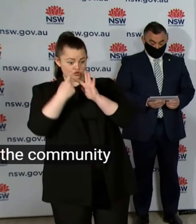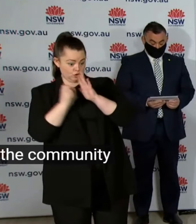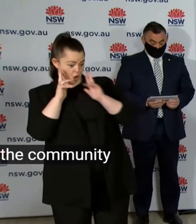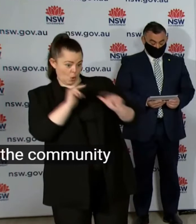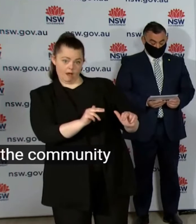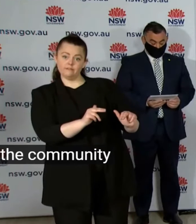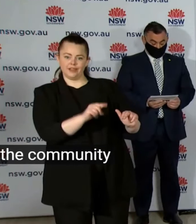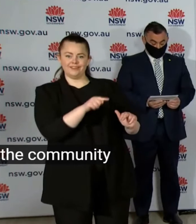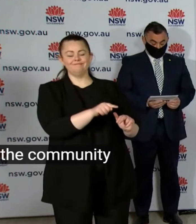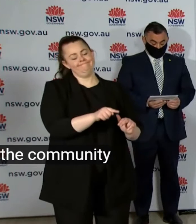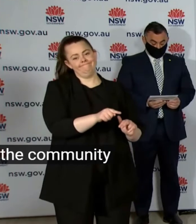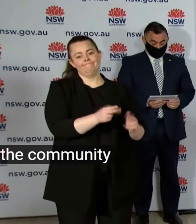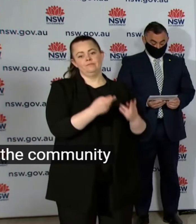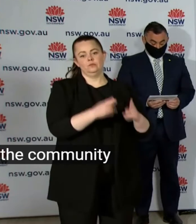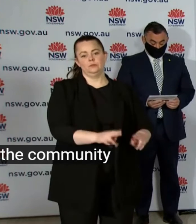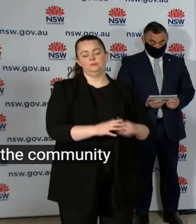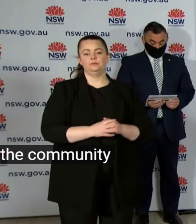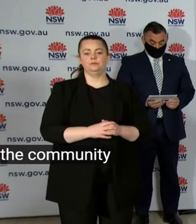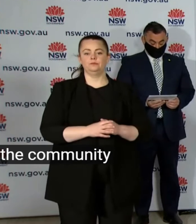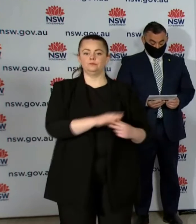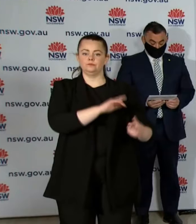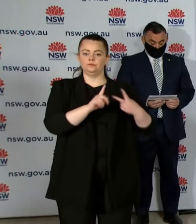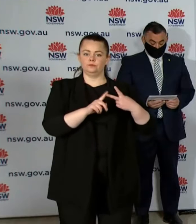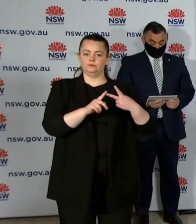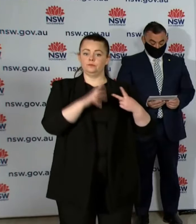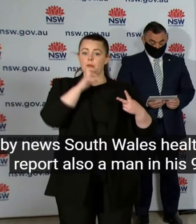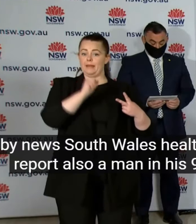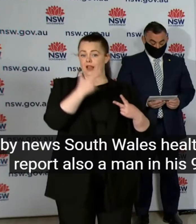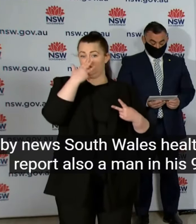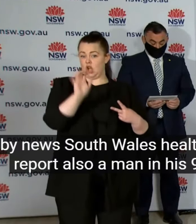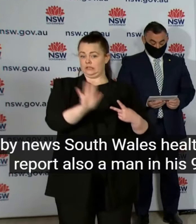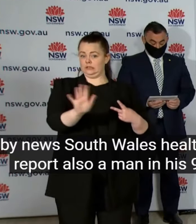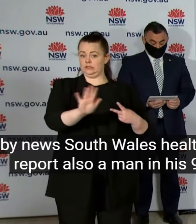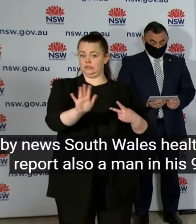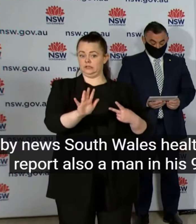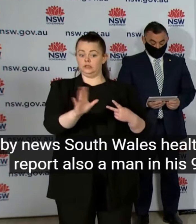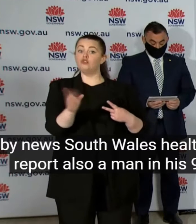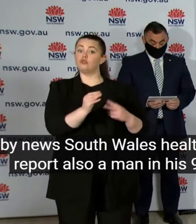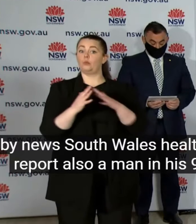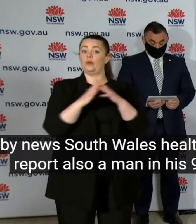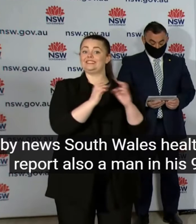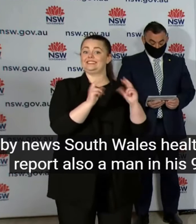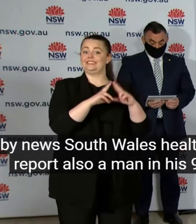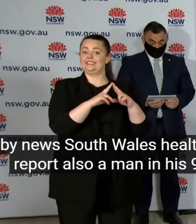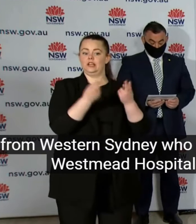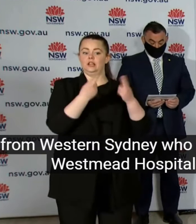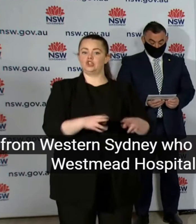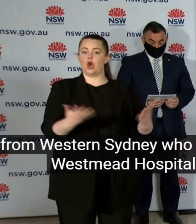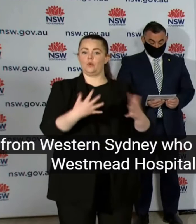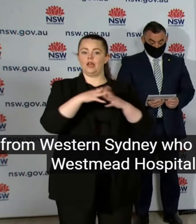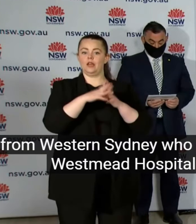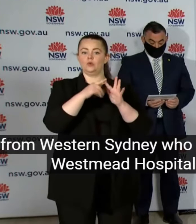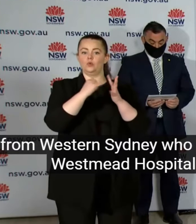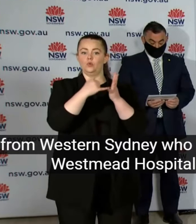Health. We report also a man in his 90s from Western Sydney who died at Westmead